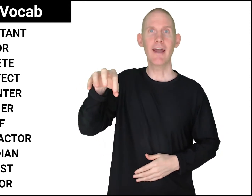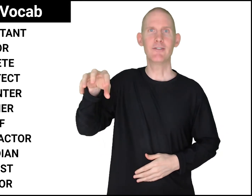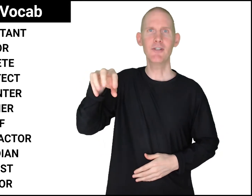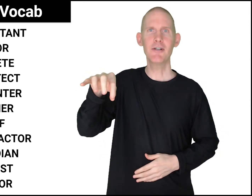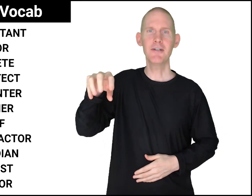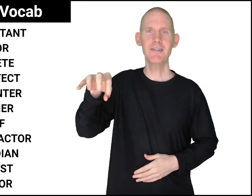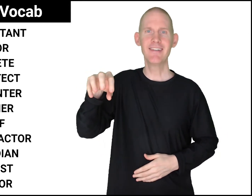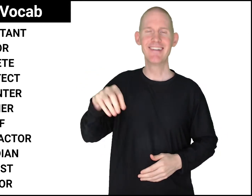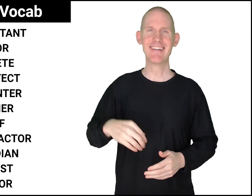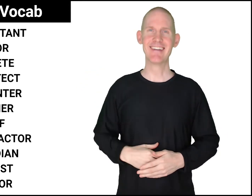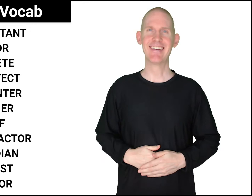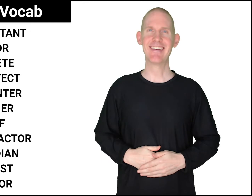cashier,